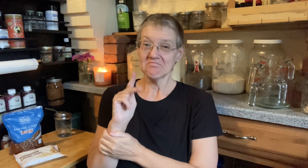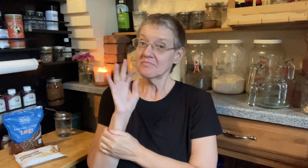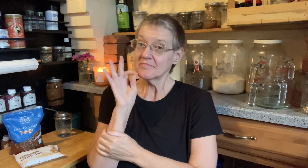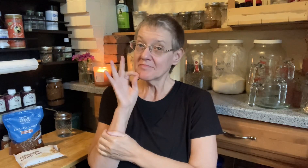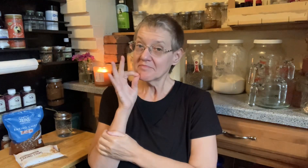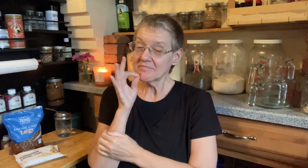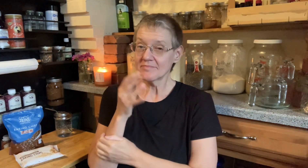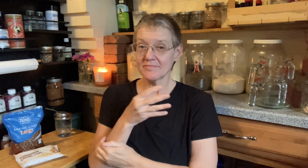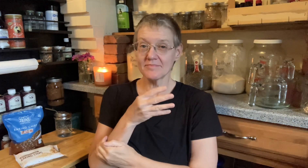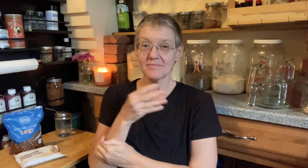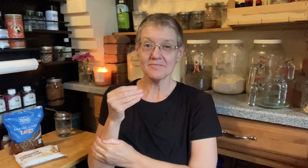and resistant